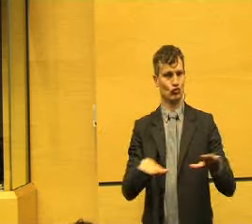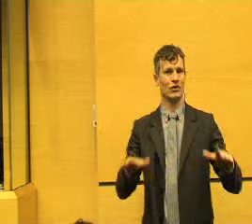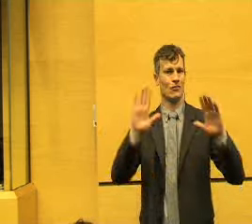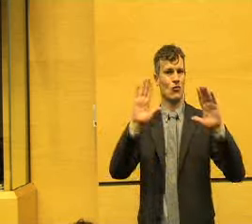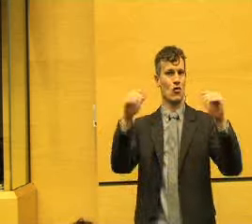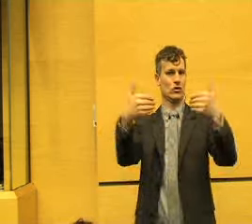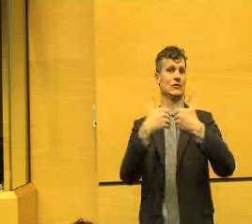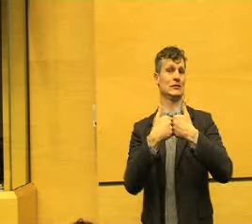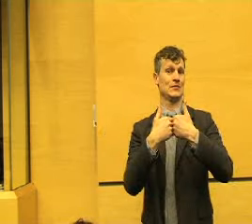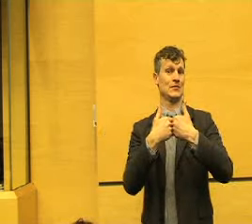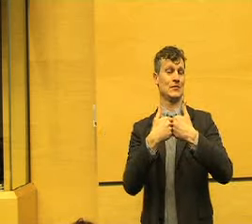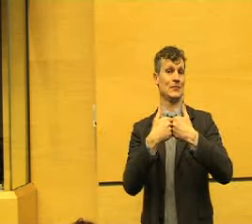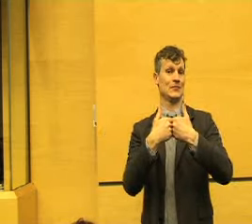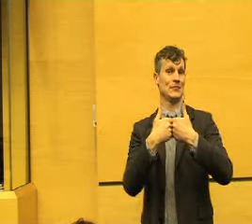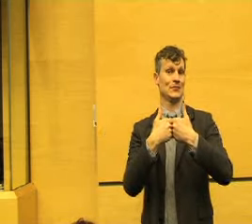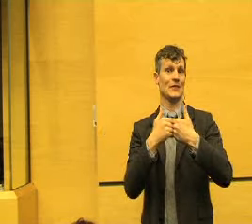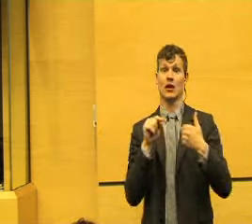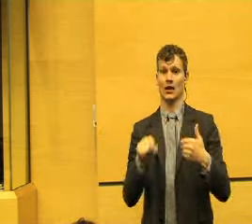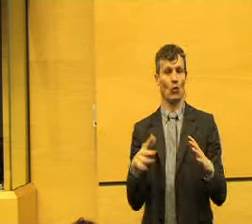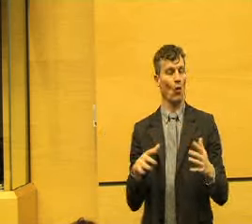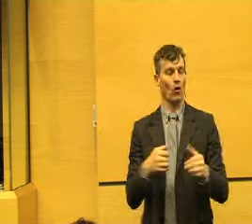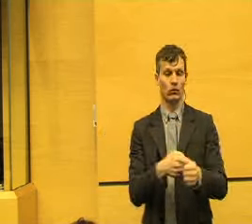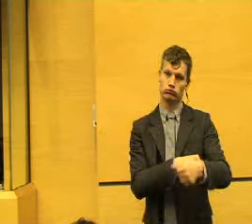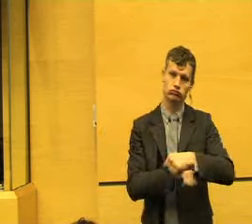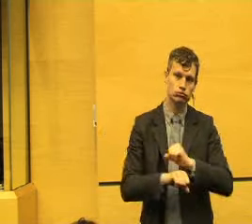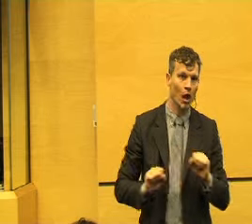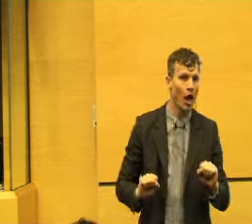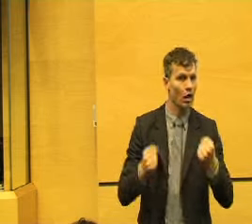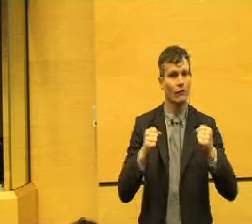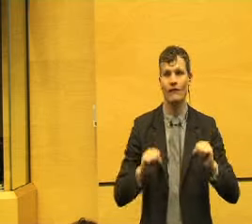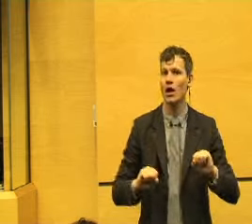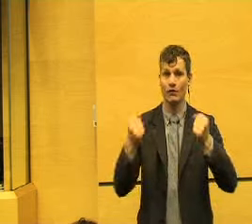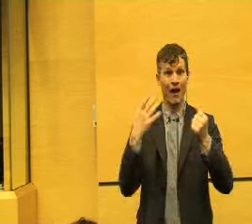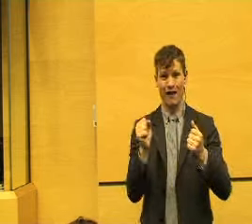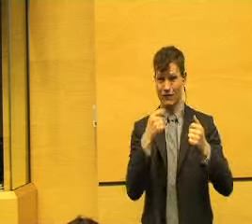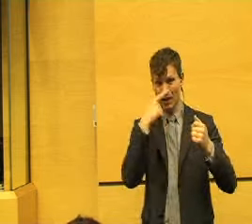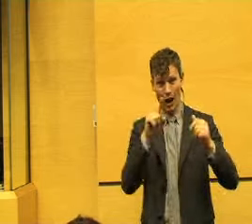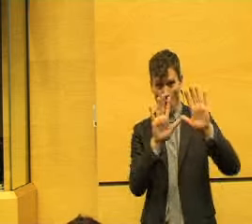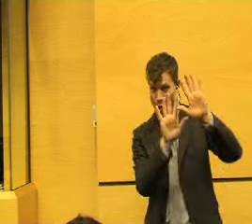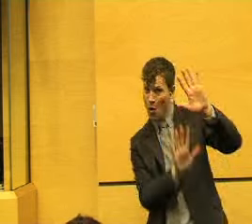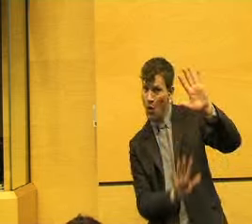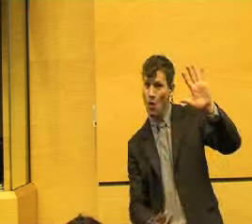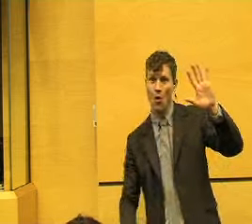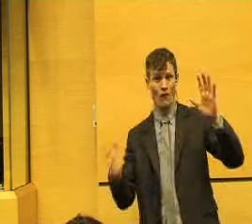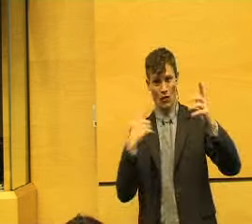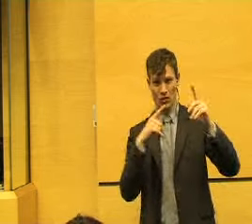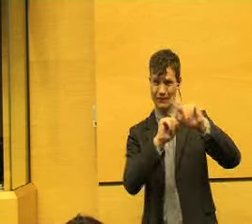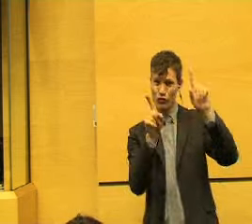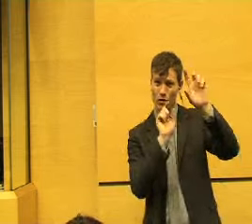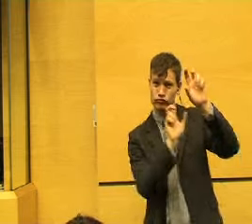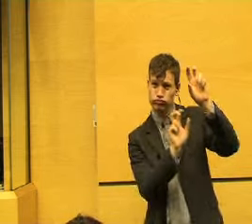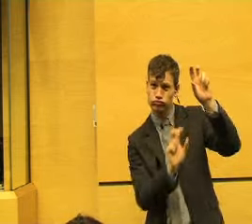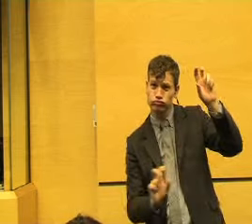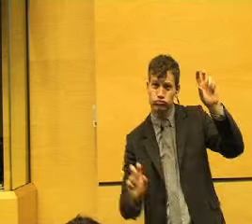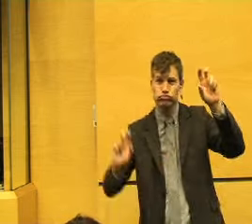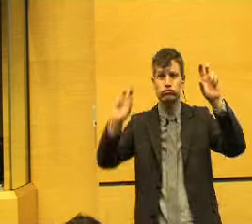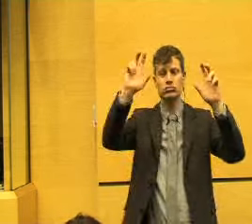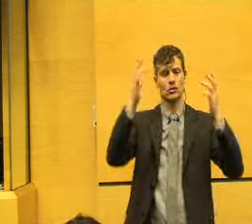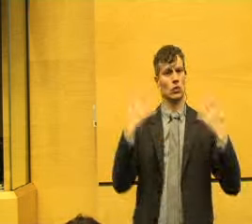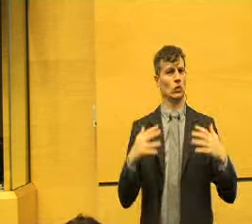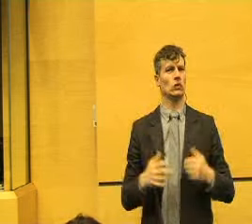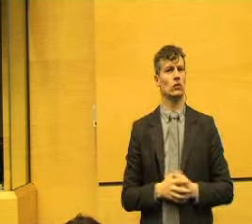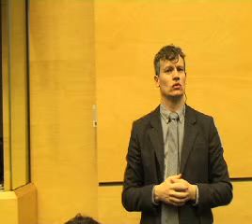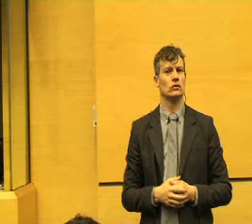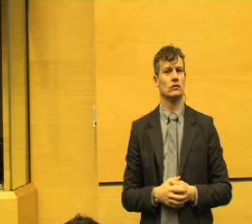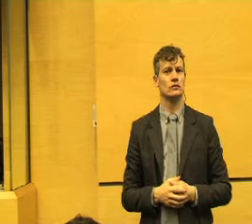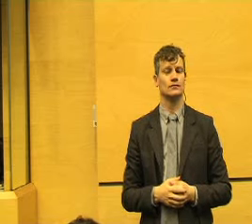very active and has its branches nationwide. Each year, the Ministry of Social Development and Human